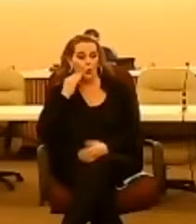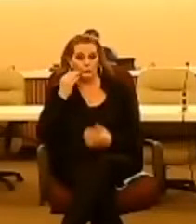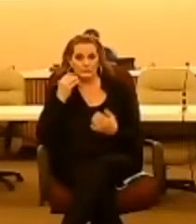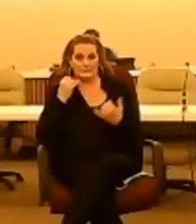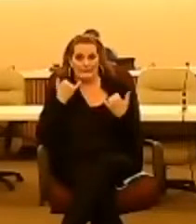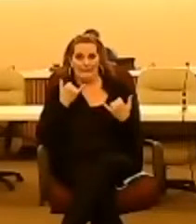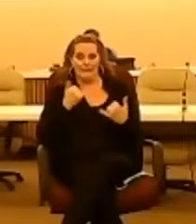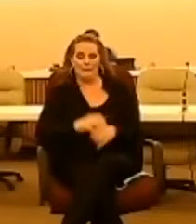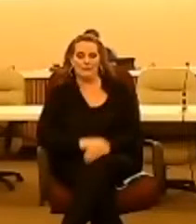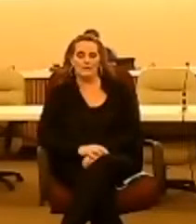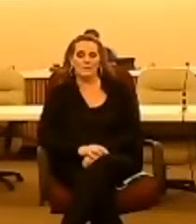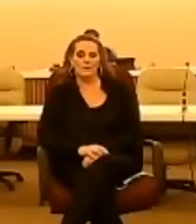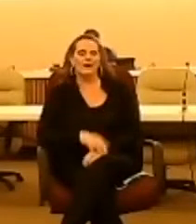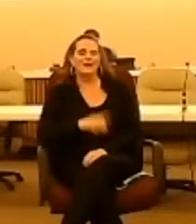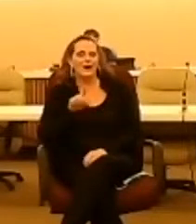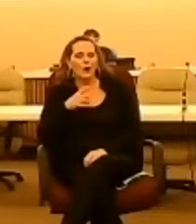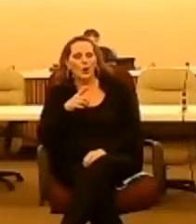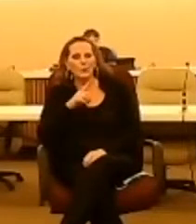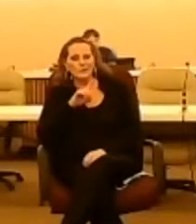we had is,